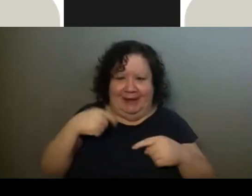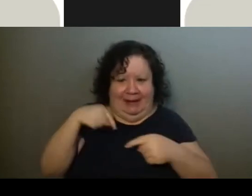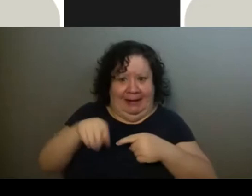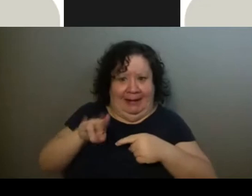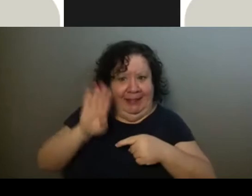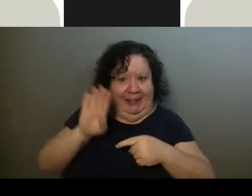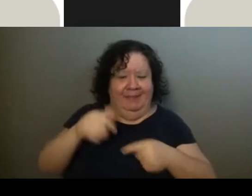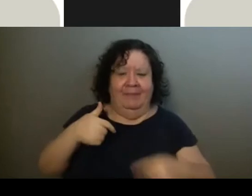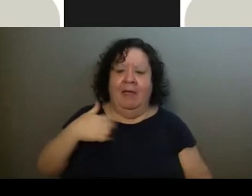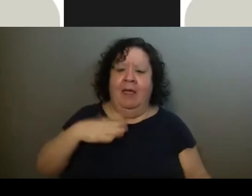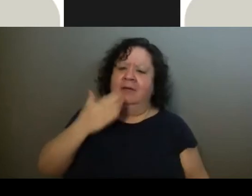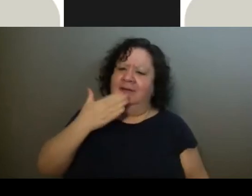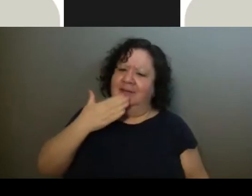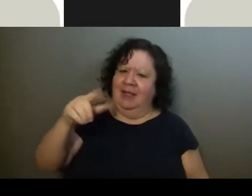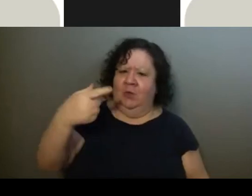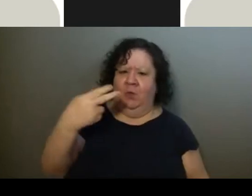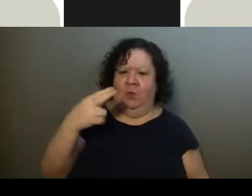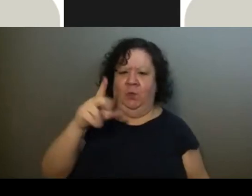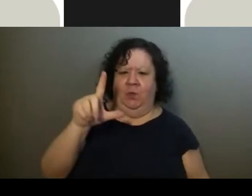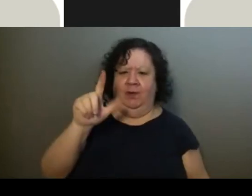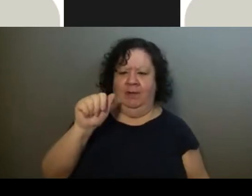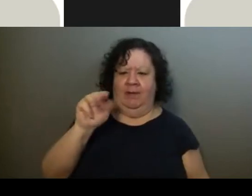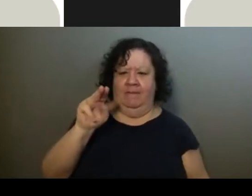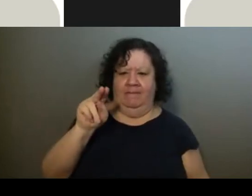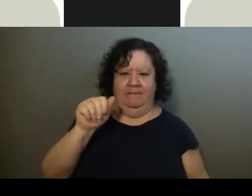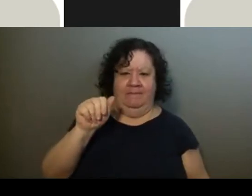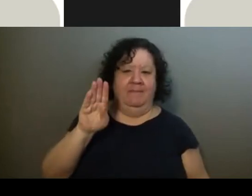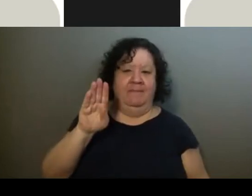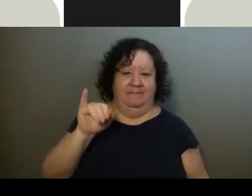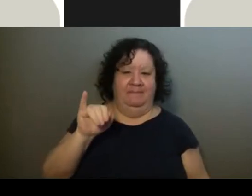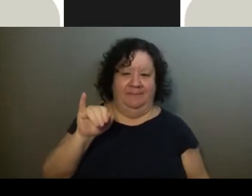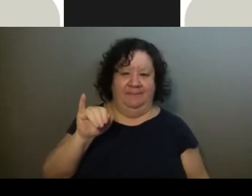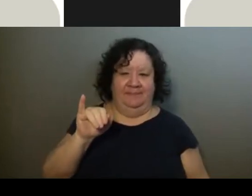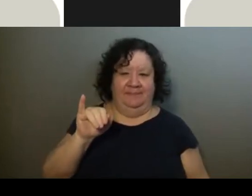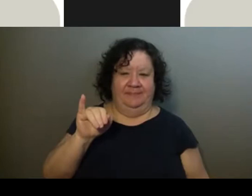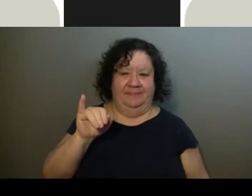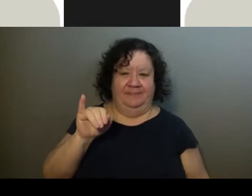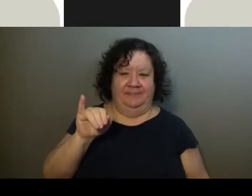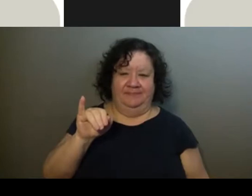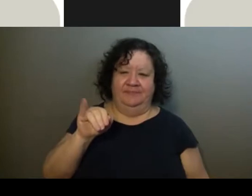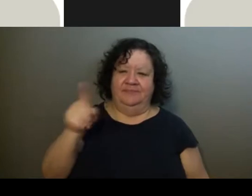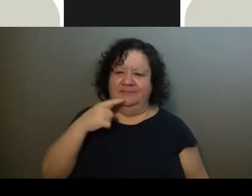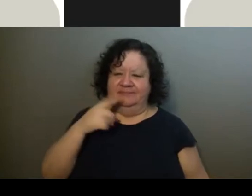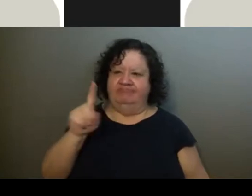question relating the climate and raising the climate change issue concerning the